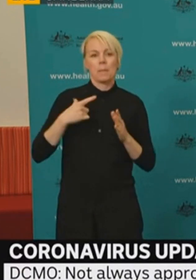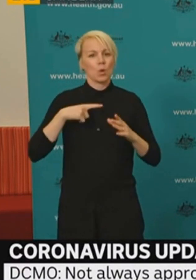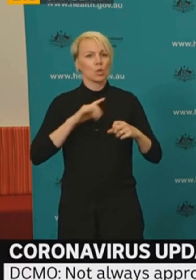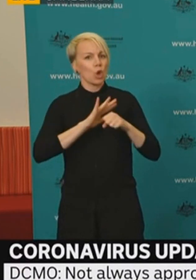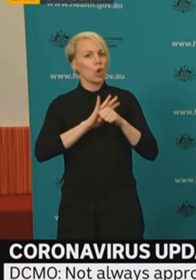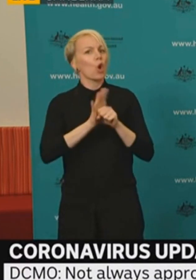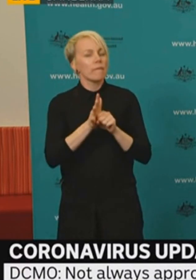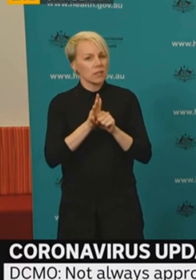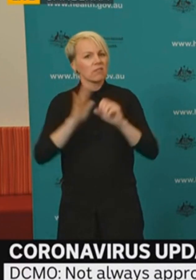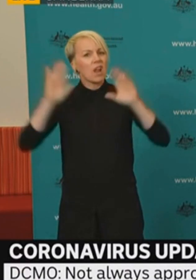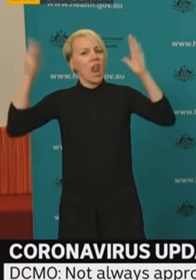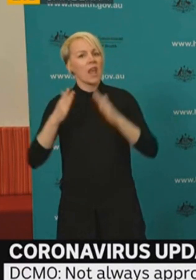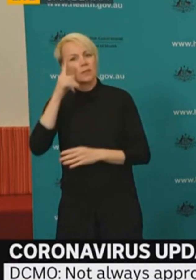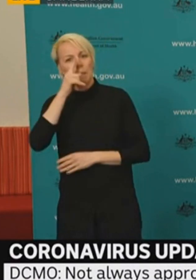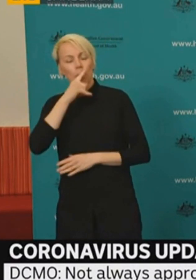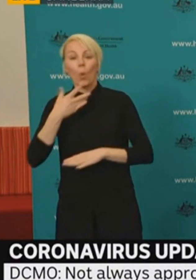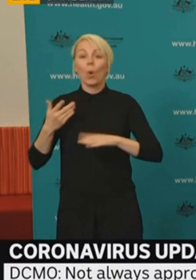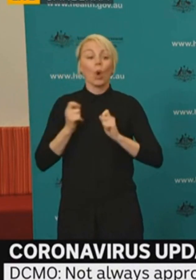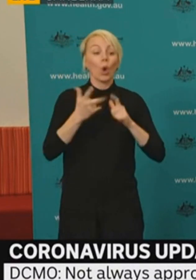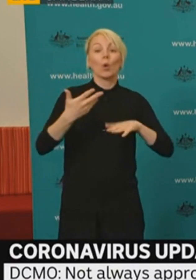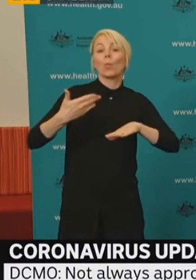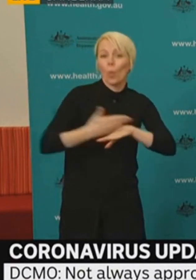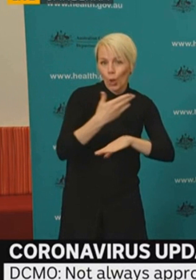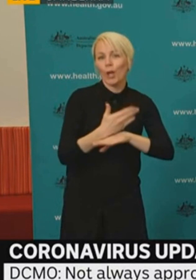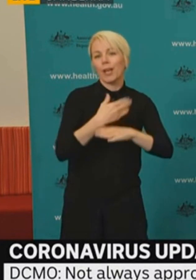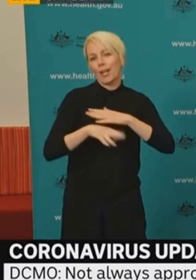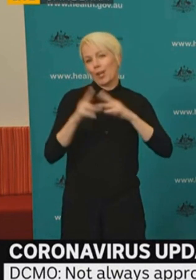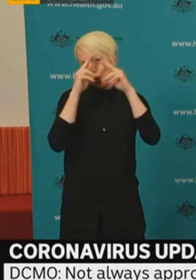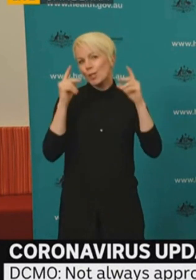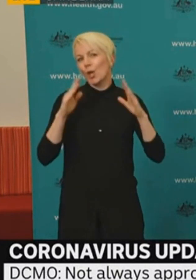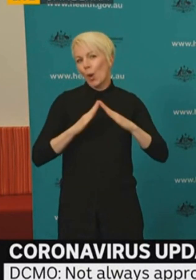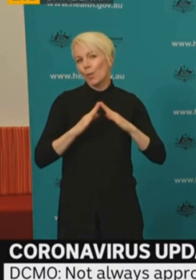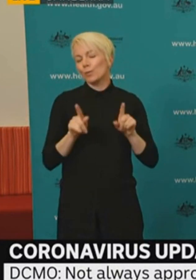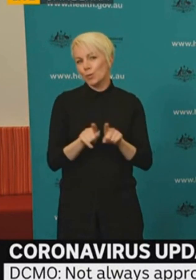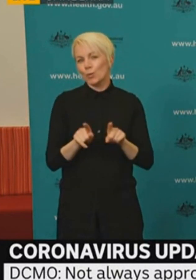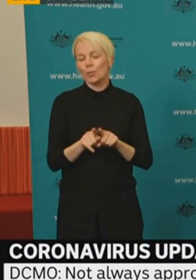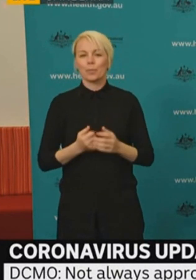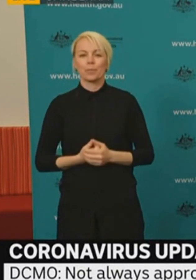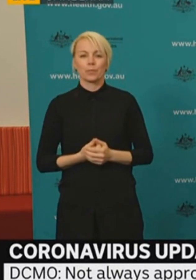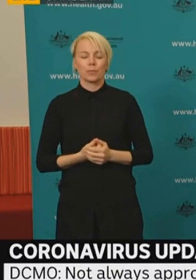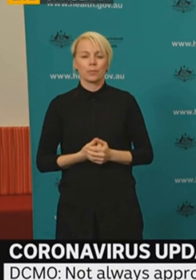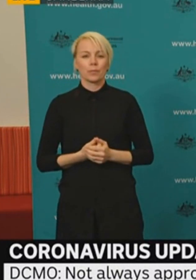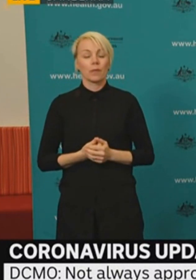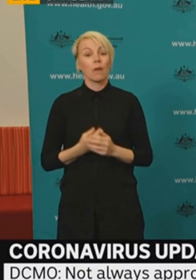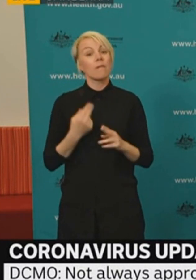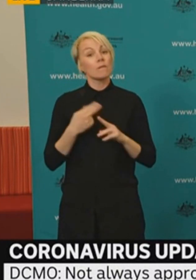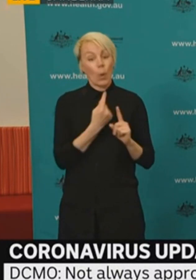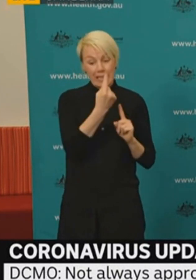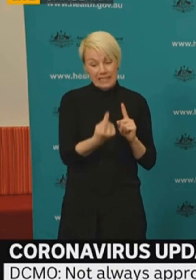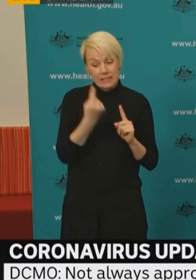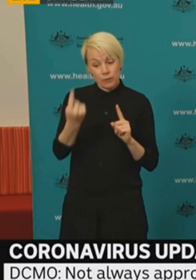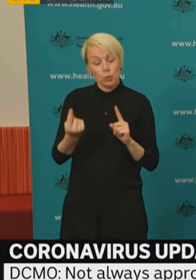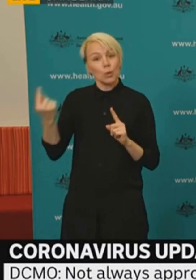them. The important thing to note there is that decision-making for individual aged care residents is